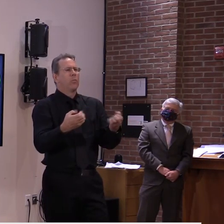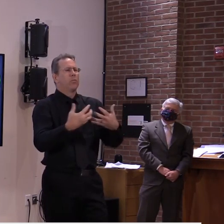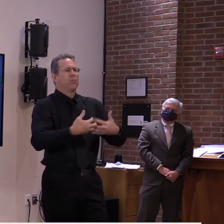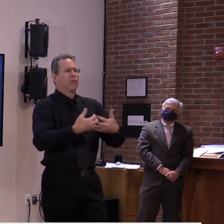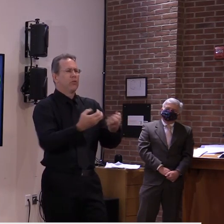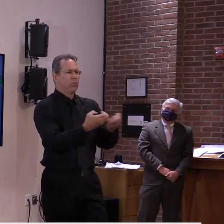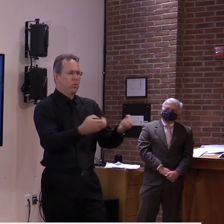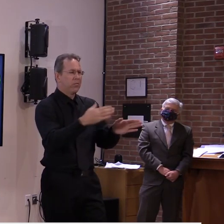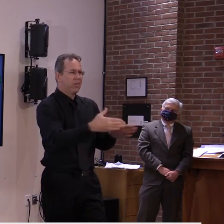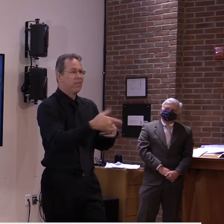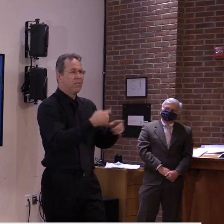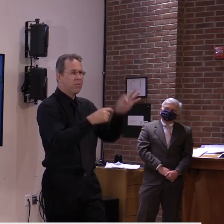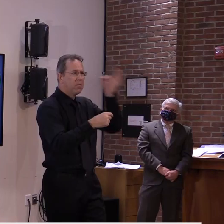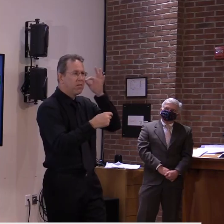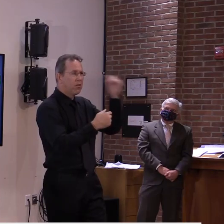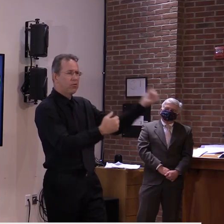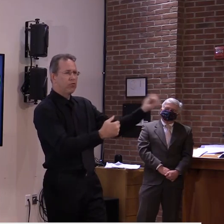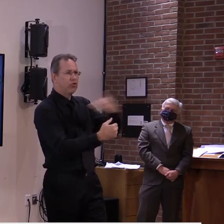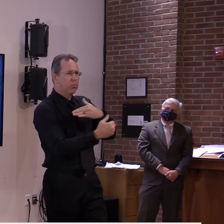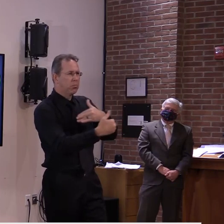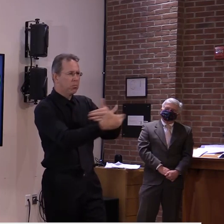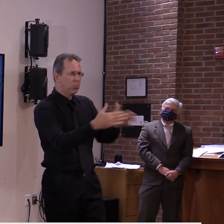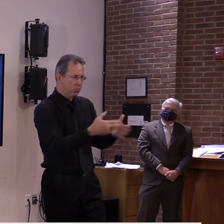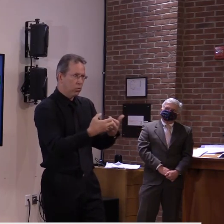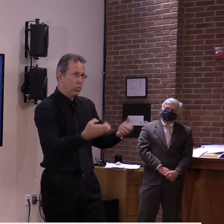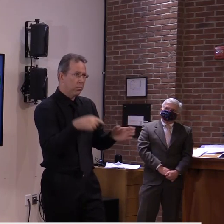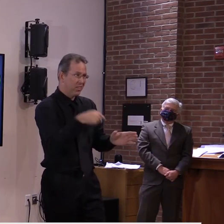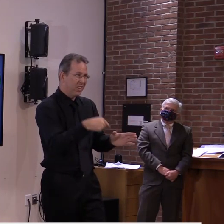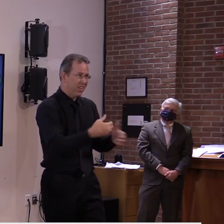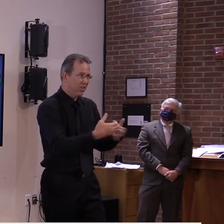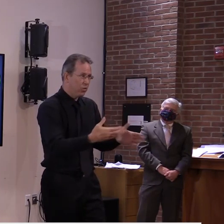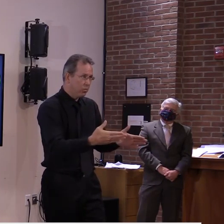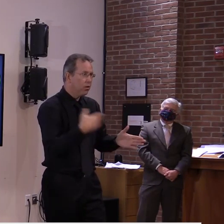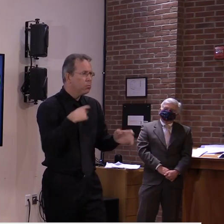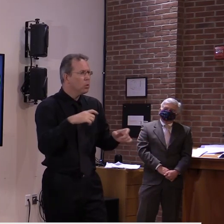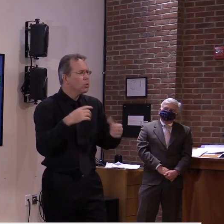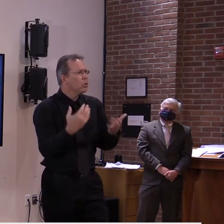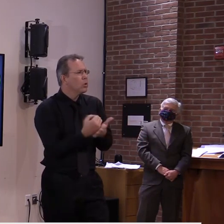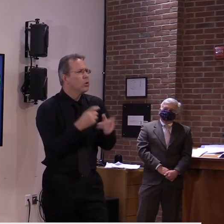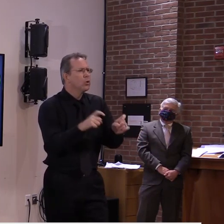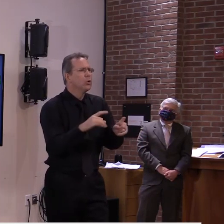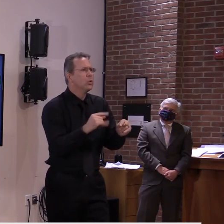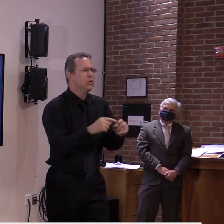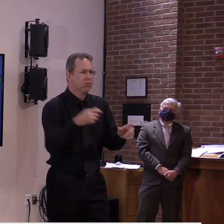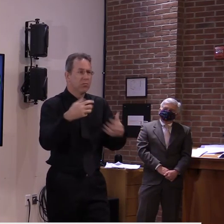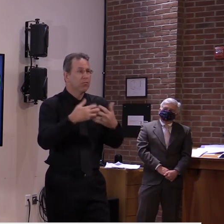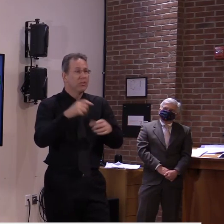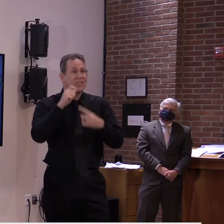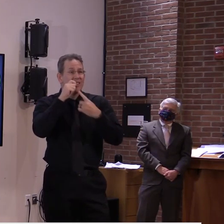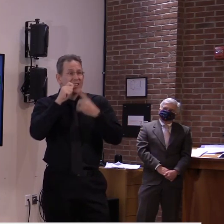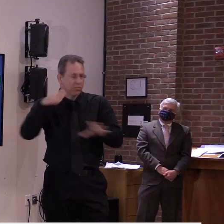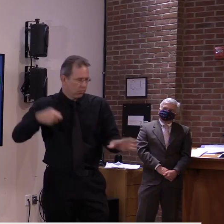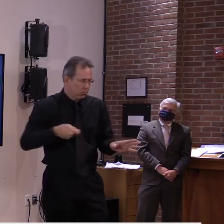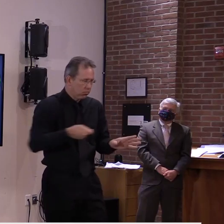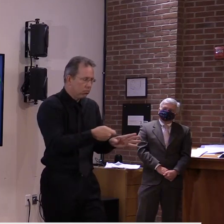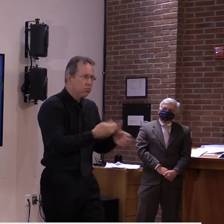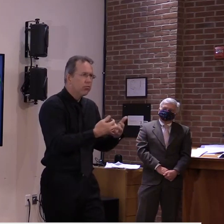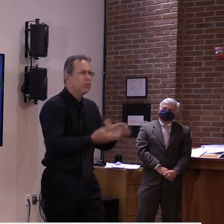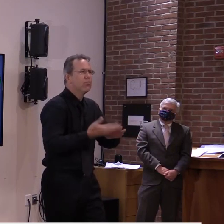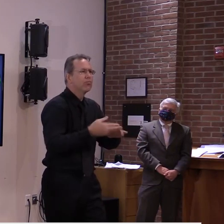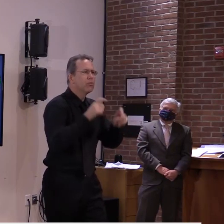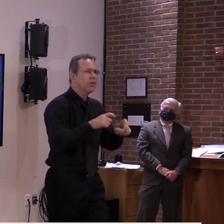the states that was going to do rapid PCR testing. And very shortly after they shipped it,